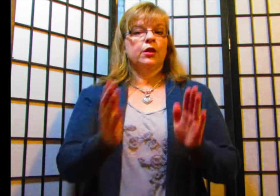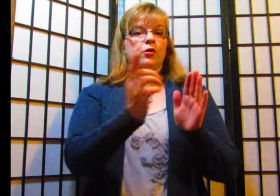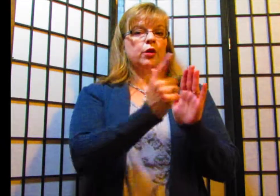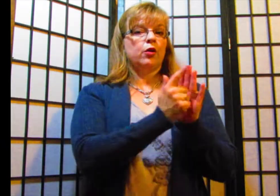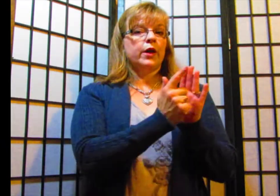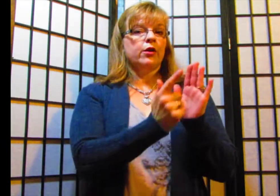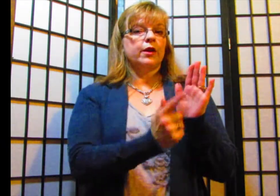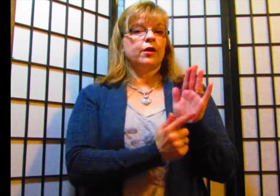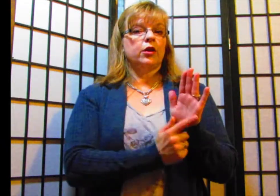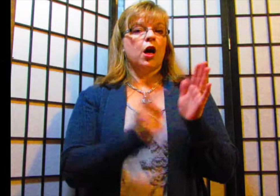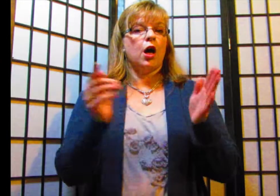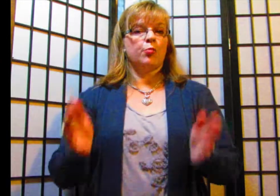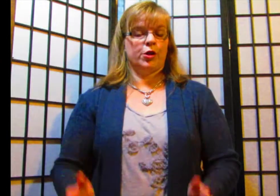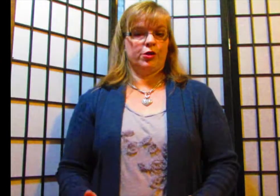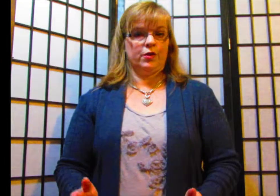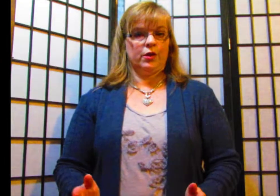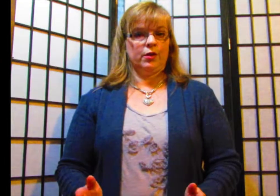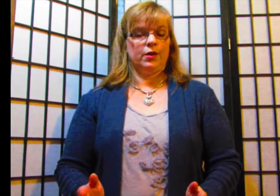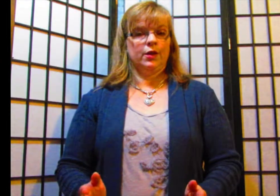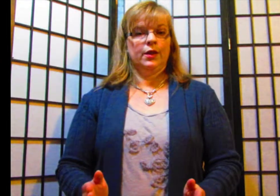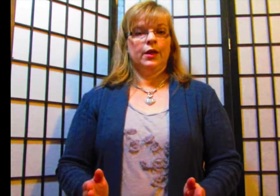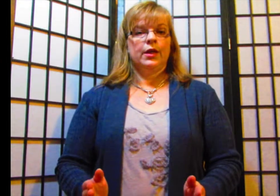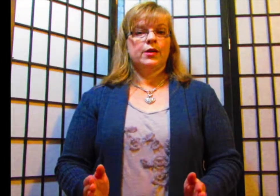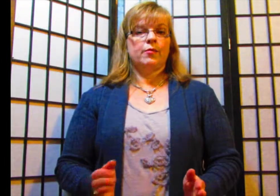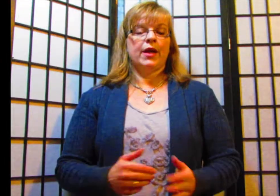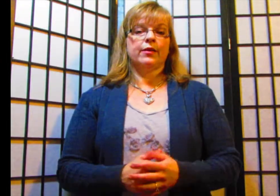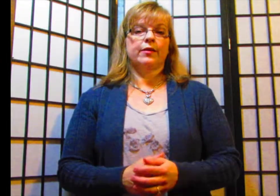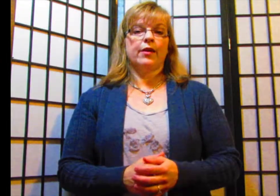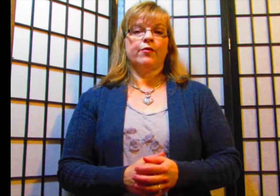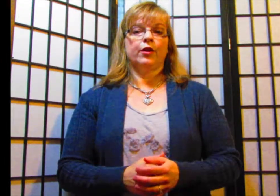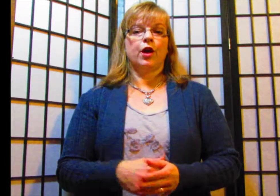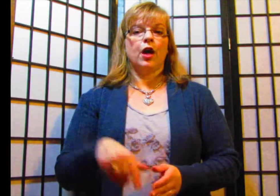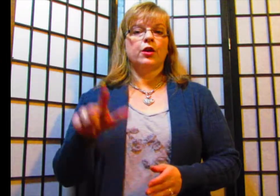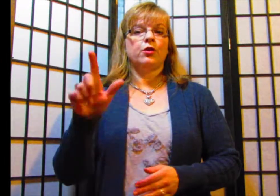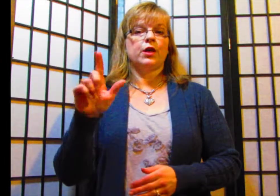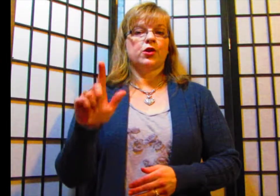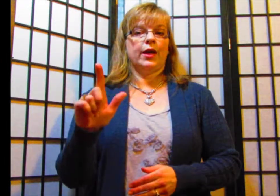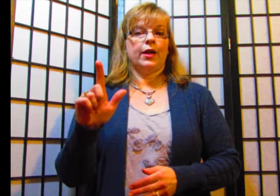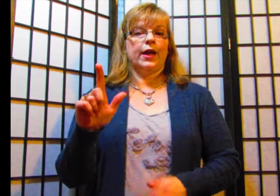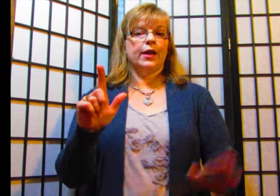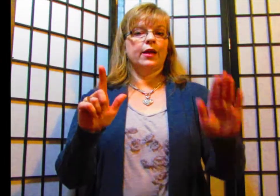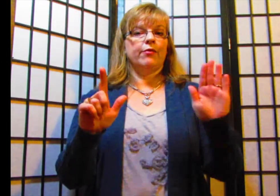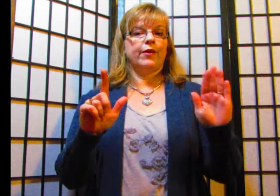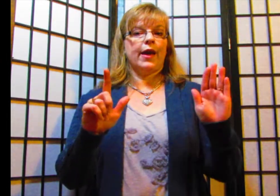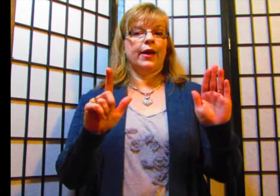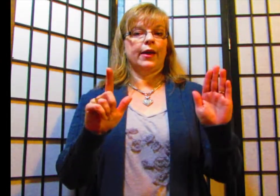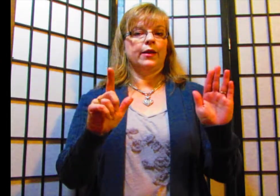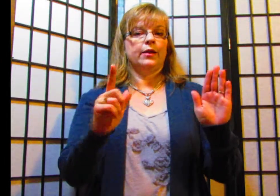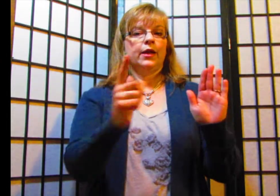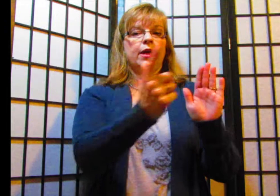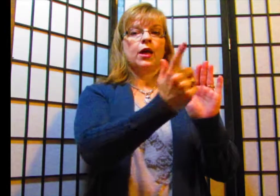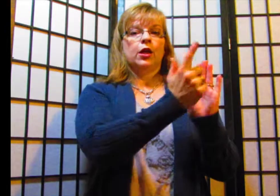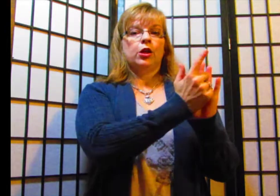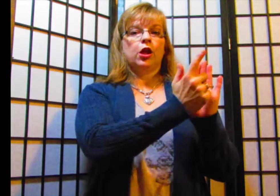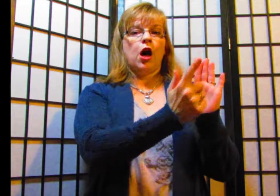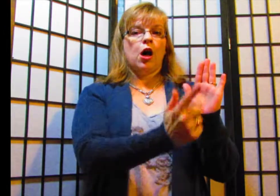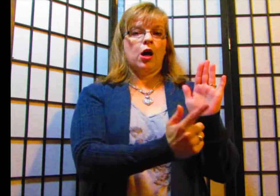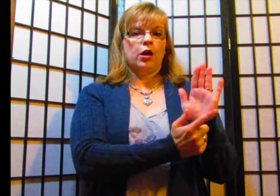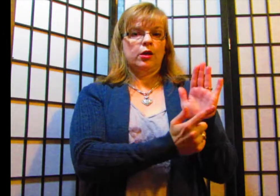So a lawyer is a law person. To make the sign for law, you need your L hand and a flat hand. Law,